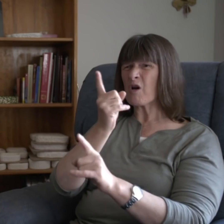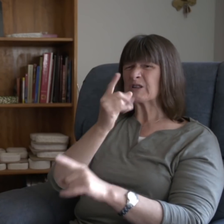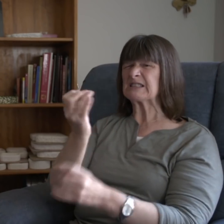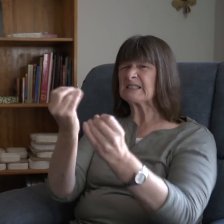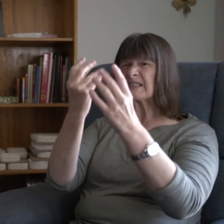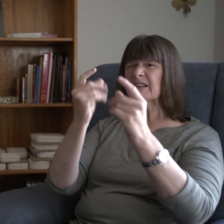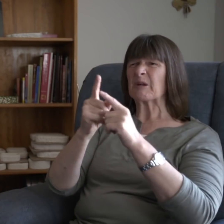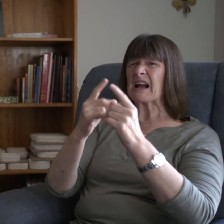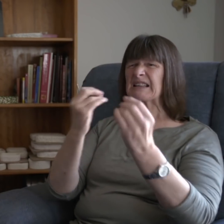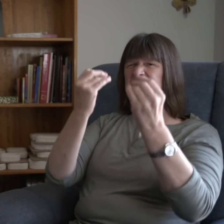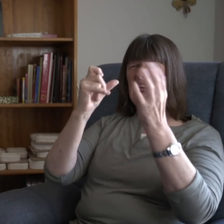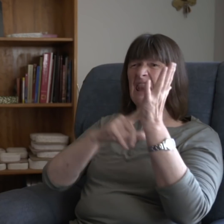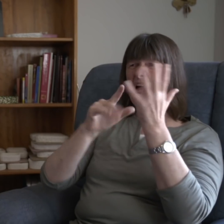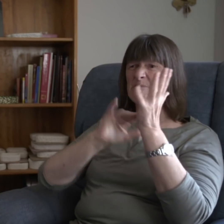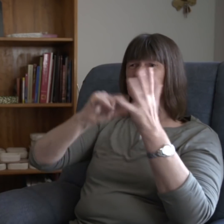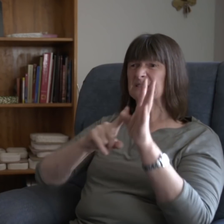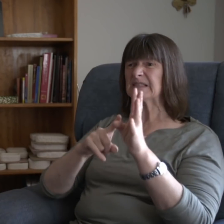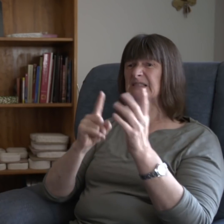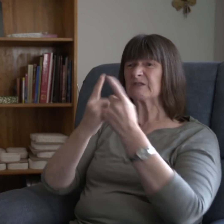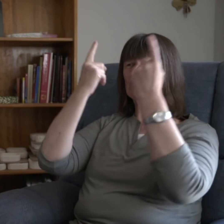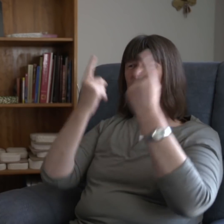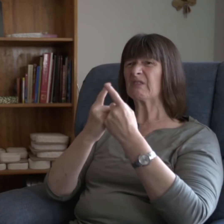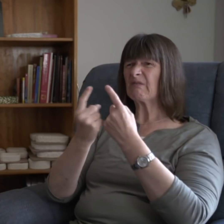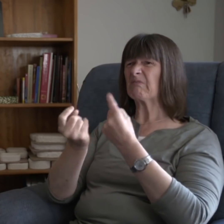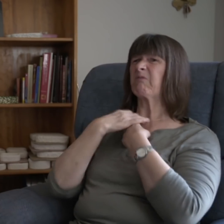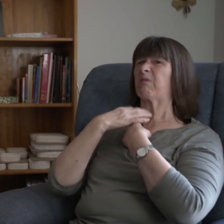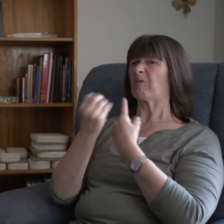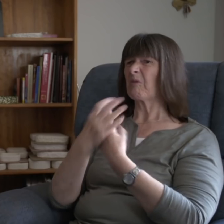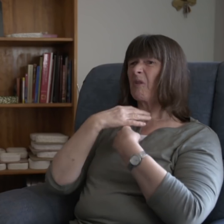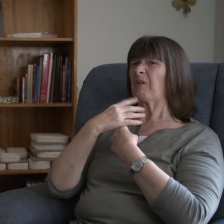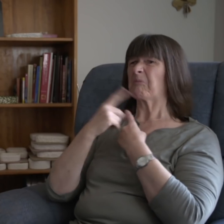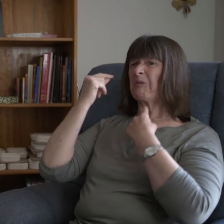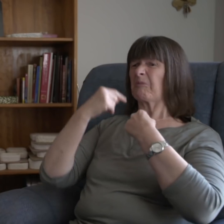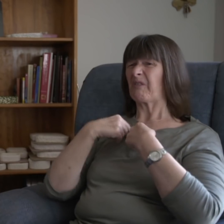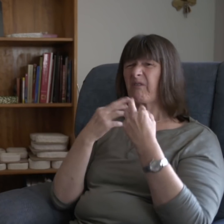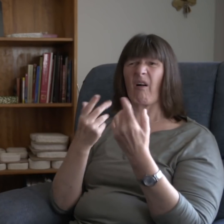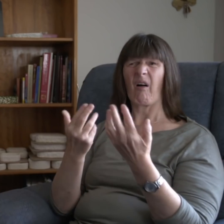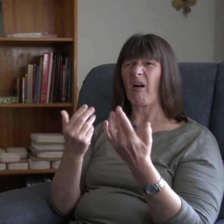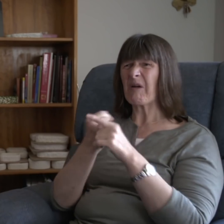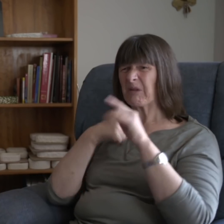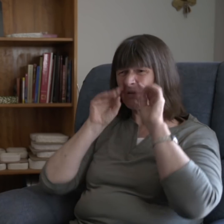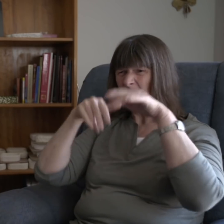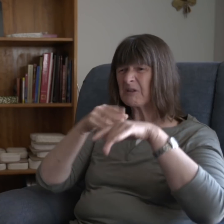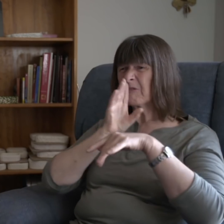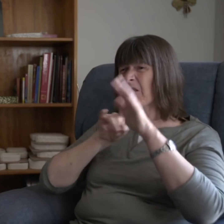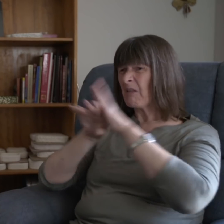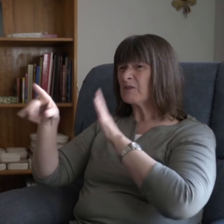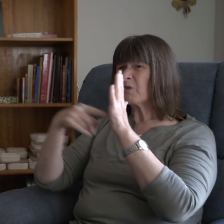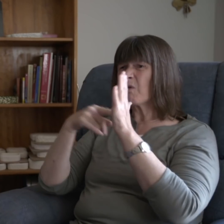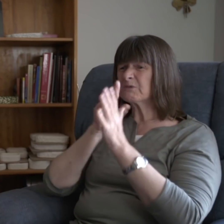You know, the teacher used to yell at me and say, you know, you're clumsy. And they used to really put me down. And I thought, why are they doing that